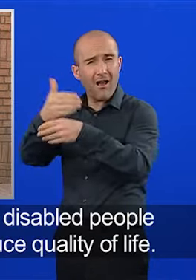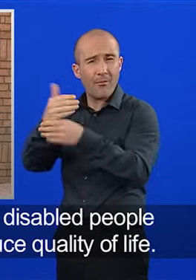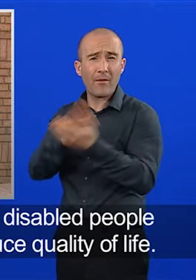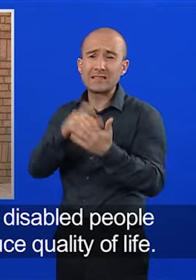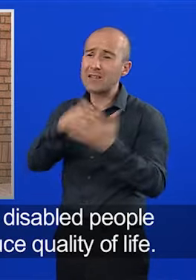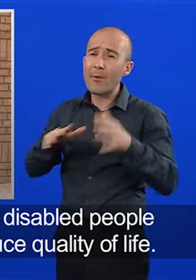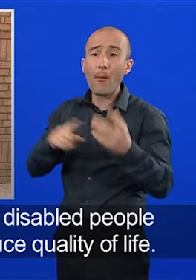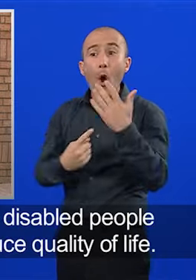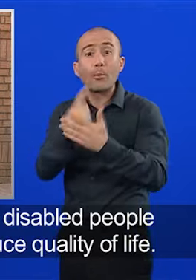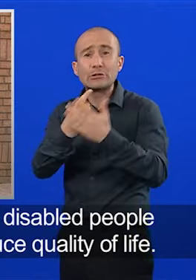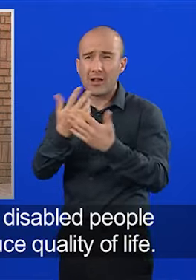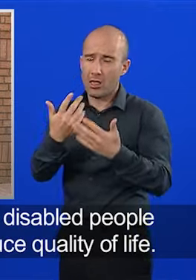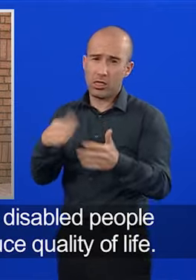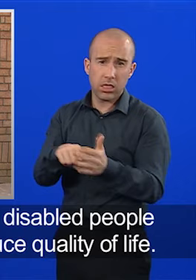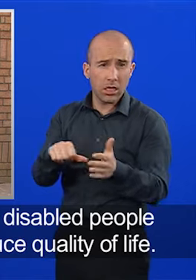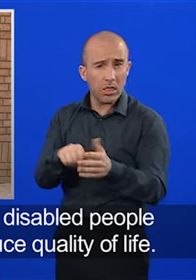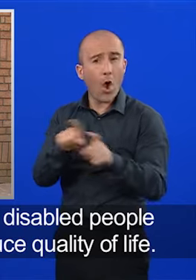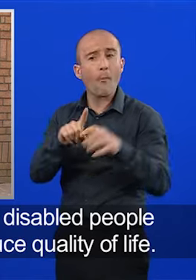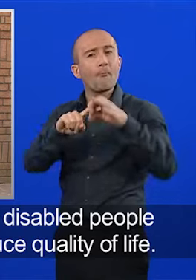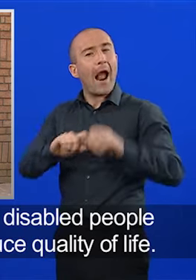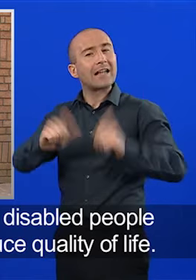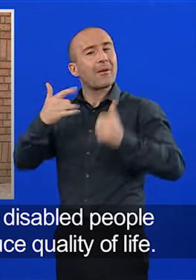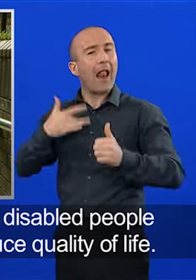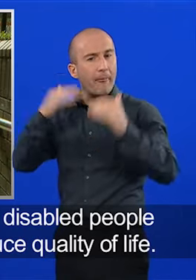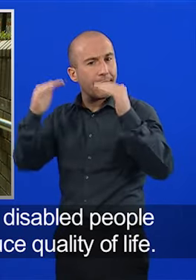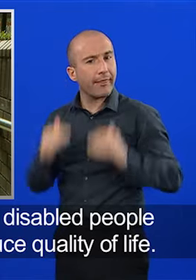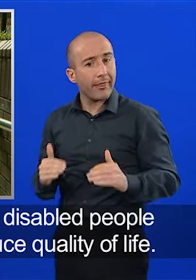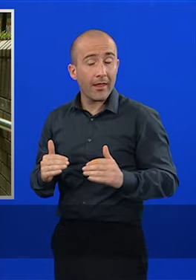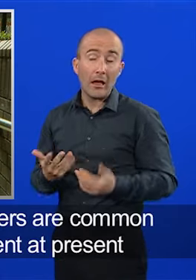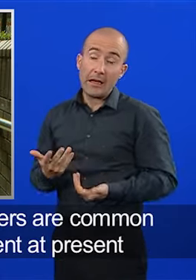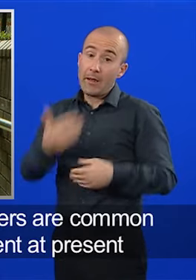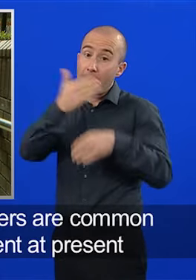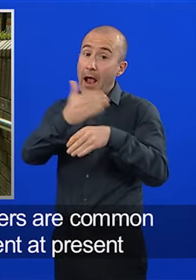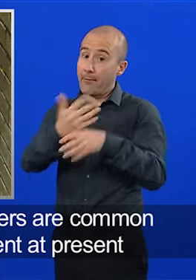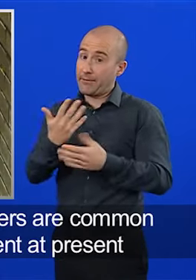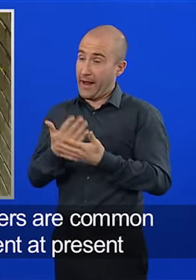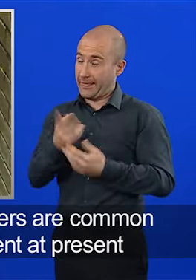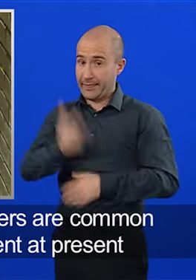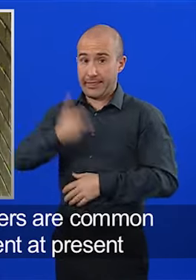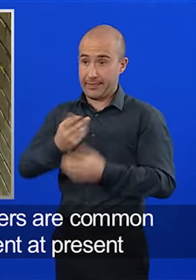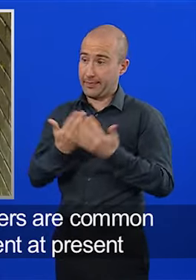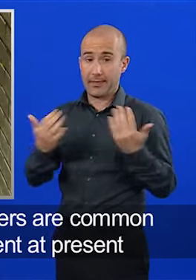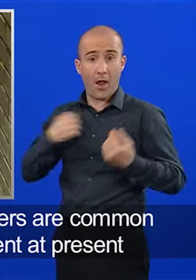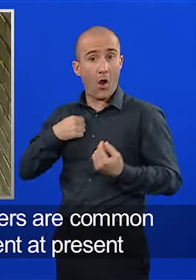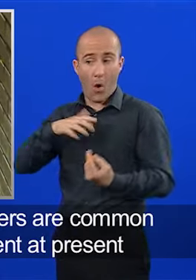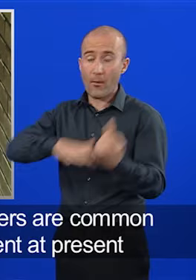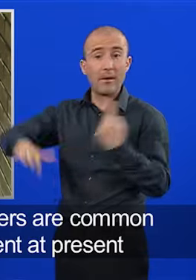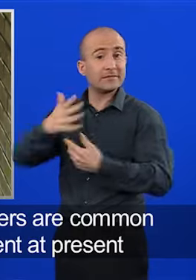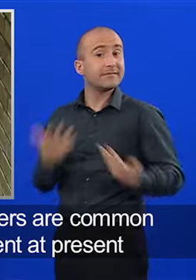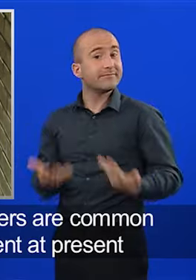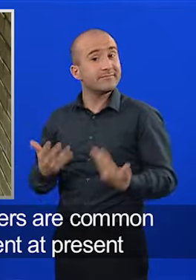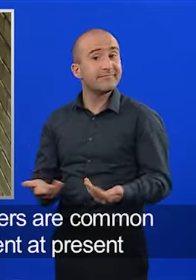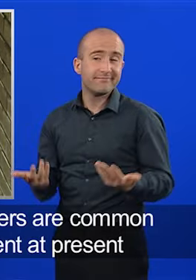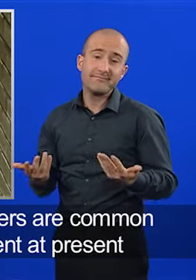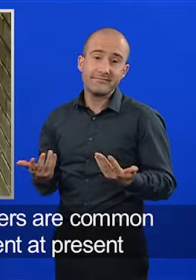barriers deprive disabled people of opportunities and reduce quality of life. Unfortunately, these barriers are commonplace